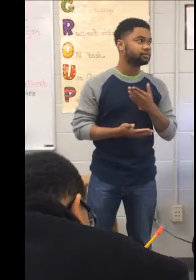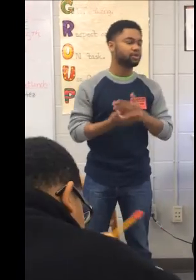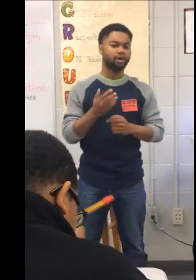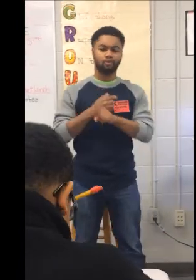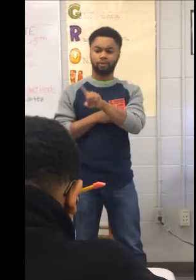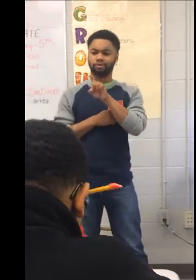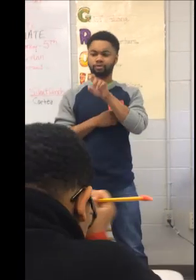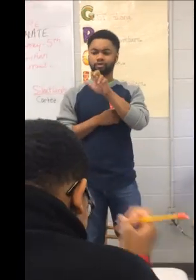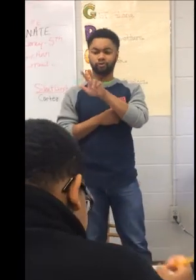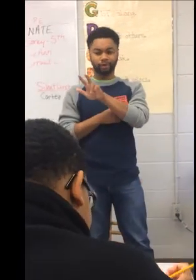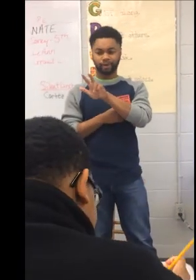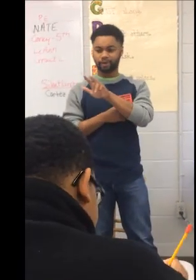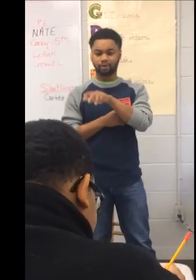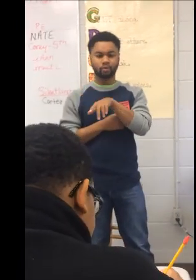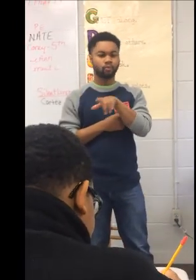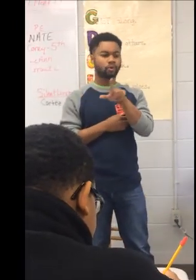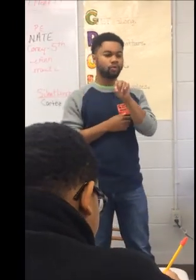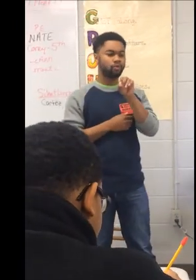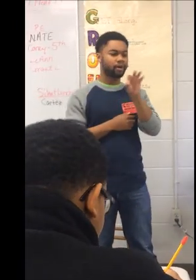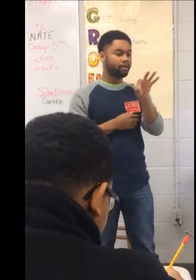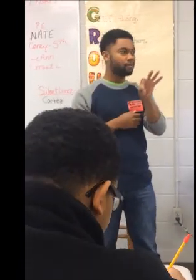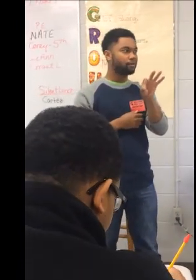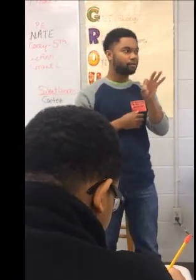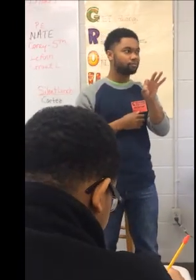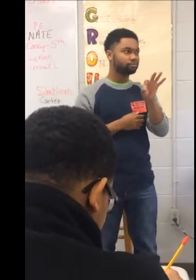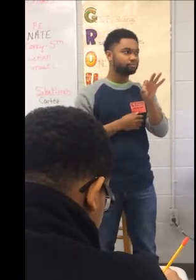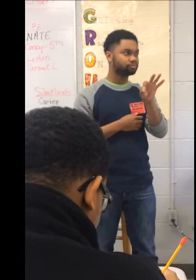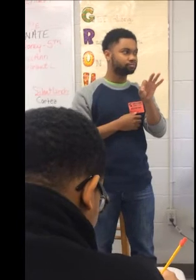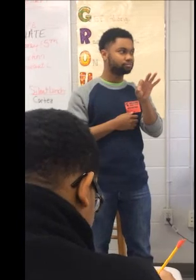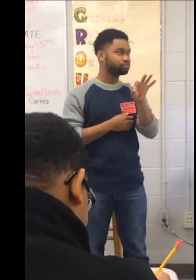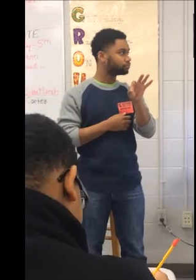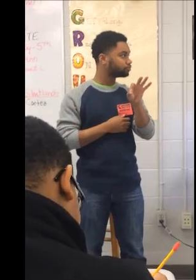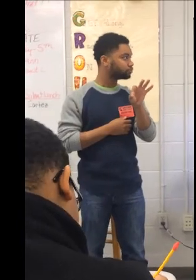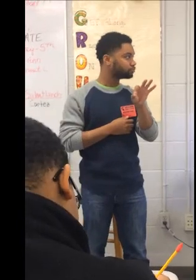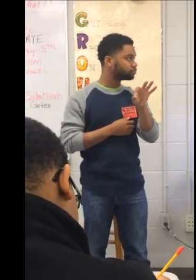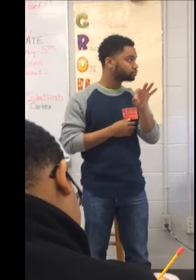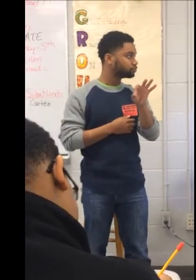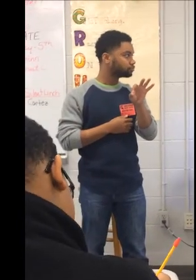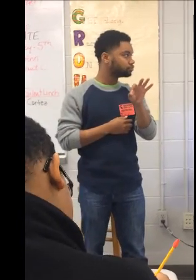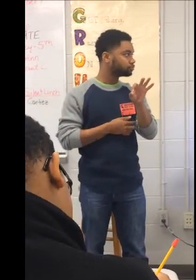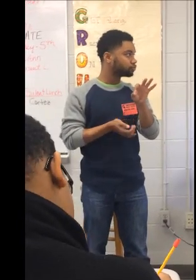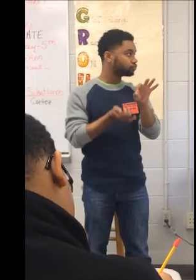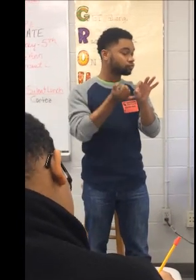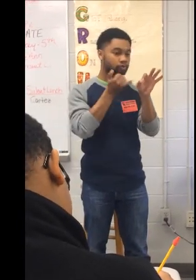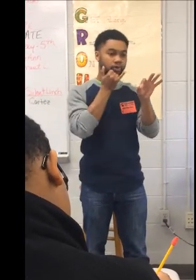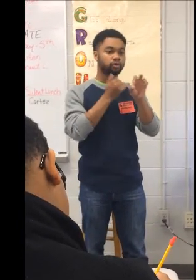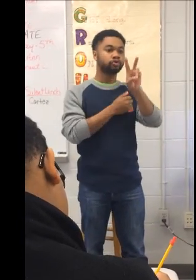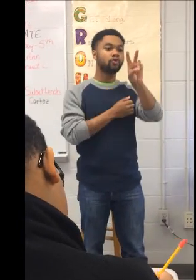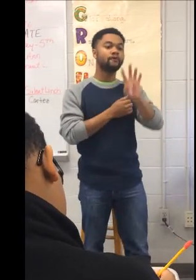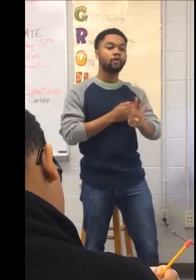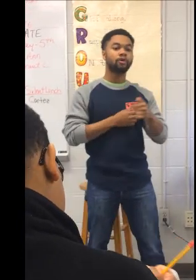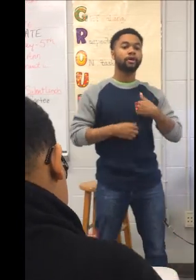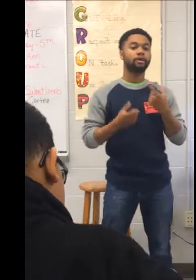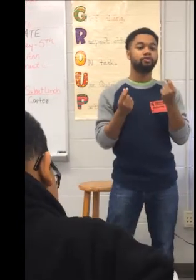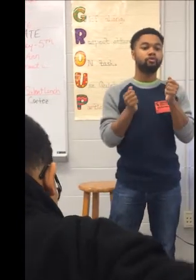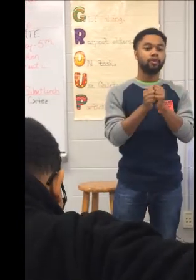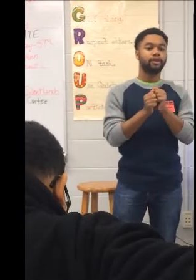Some of you had 109. What do I need to do with that 2/4? Simplify it. What's my final answer going to be?